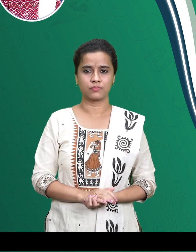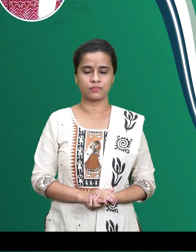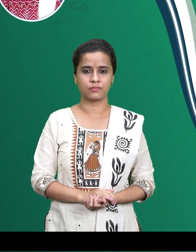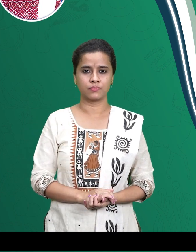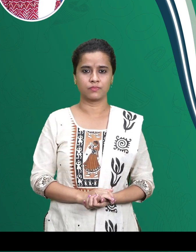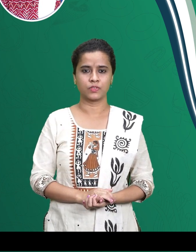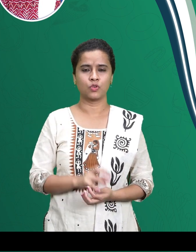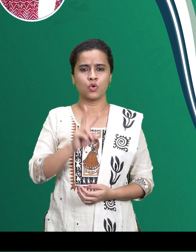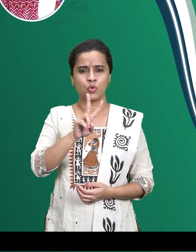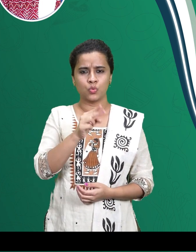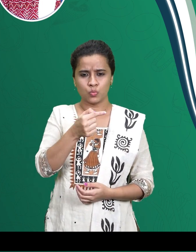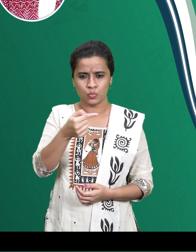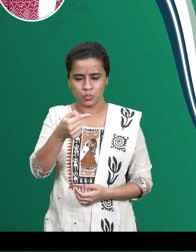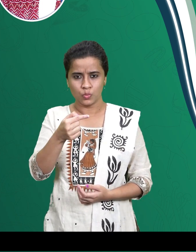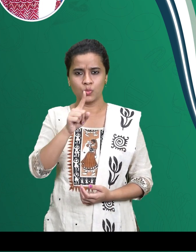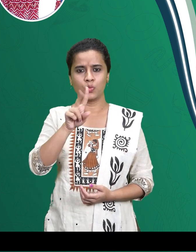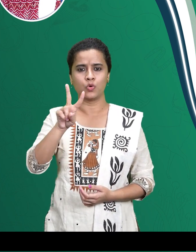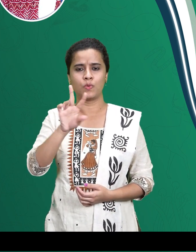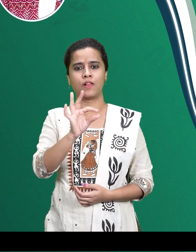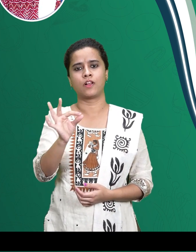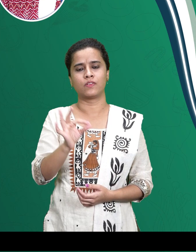2 to 12 weeks